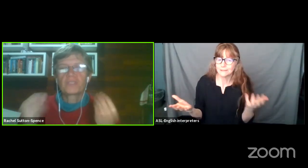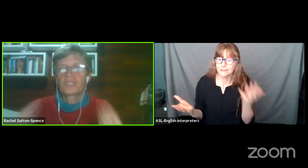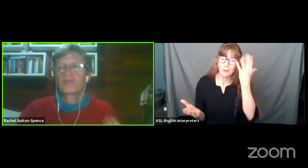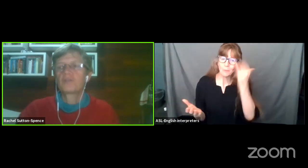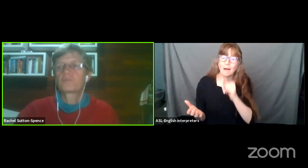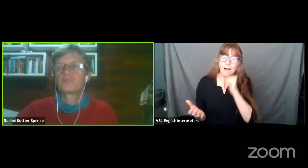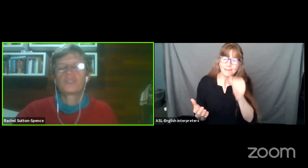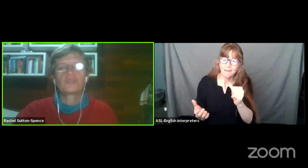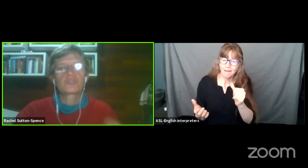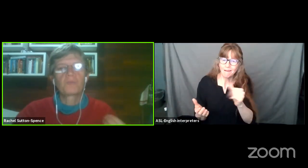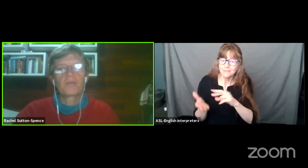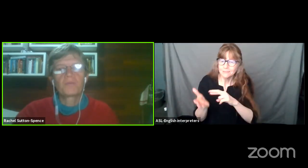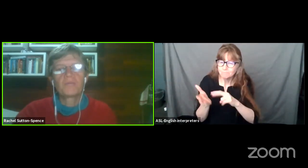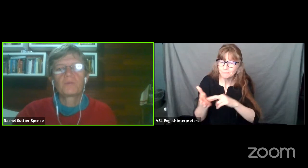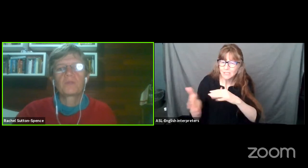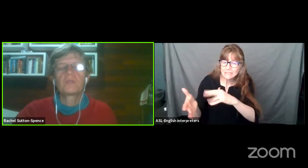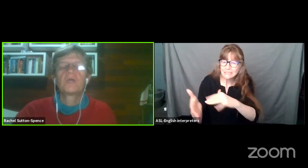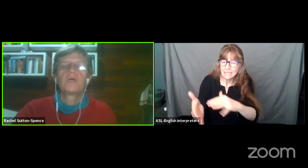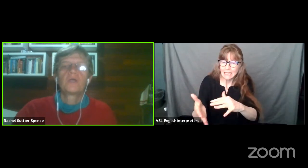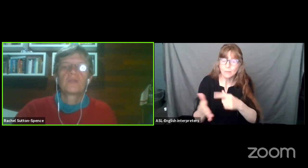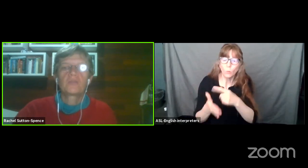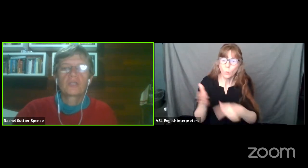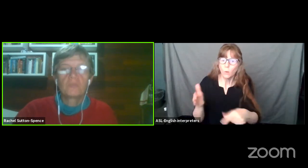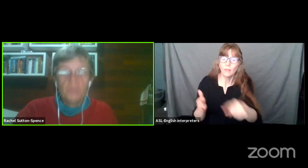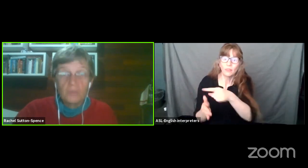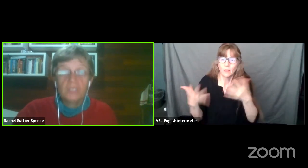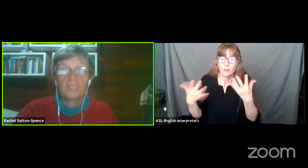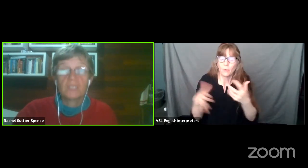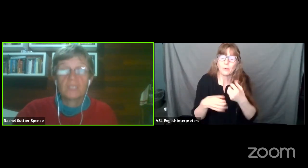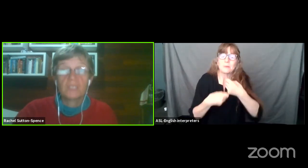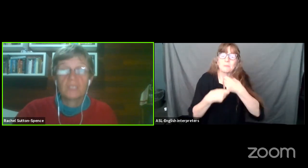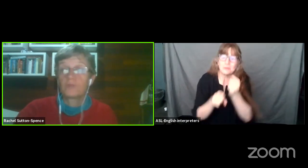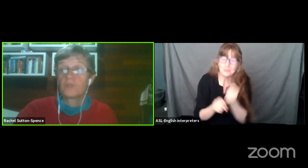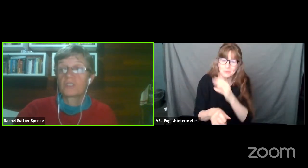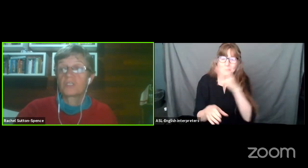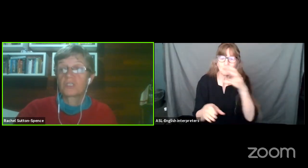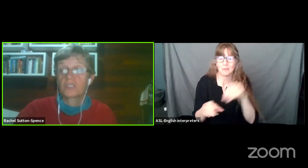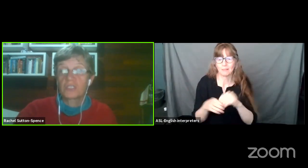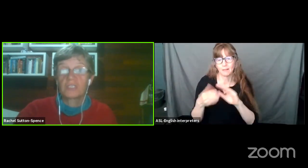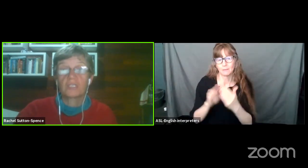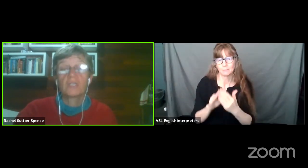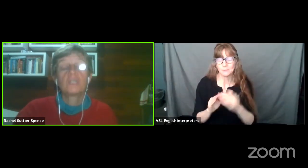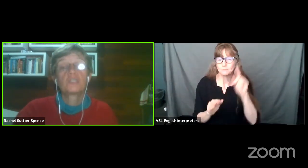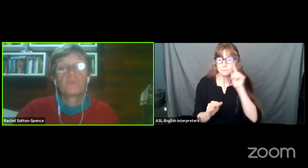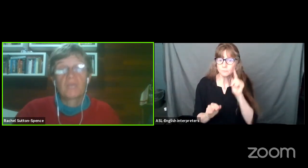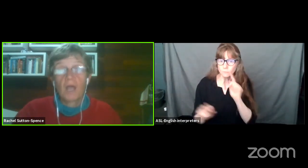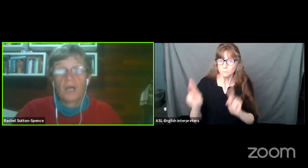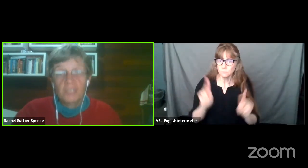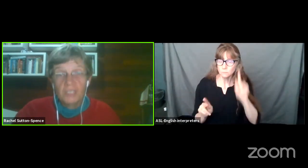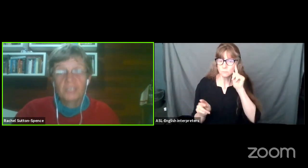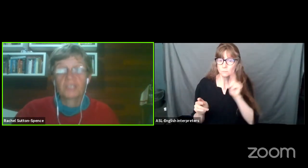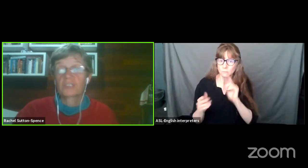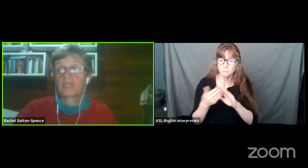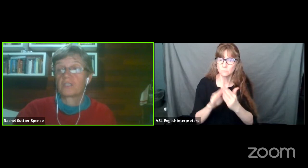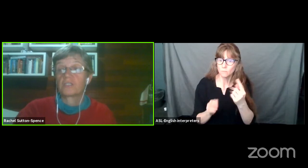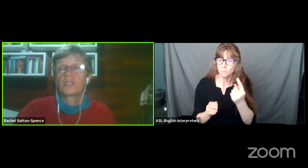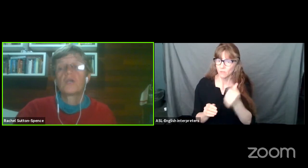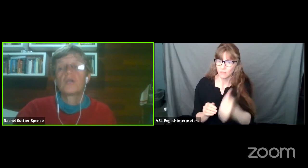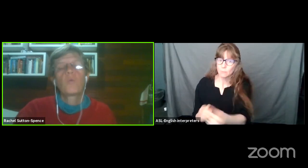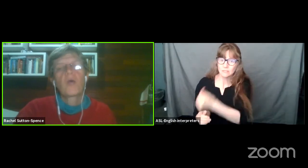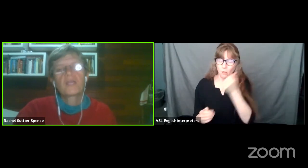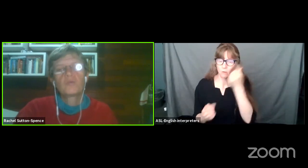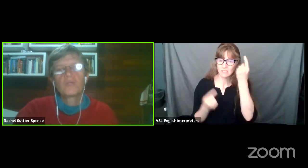the material produced by people that the communities, that deaf communities consider to be artistic